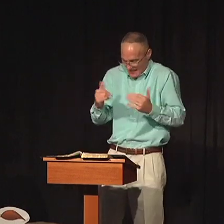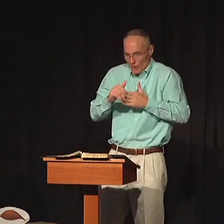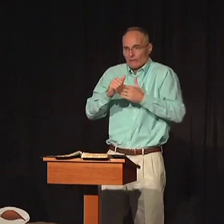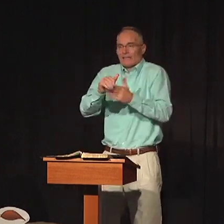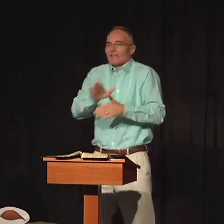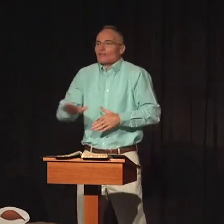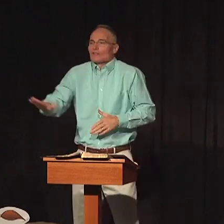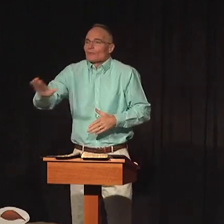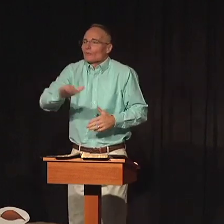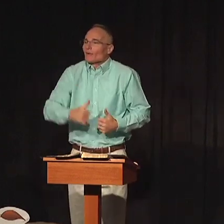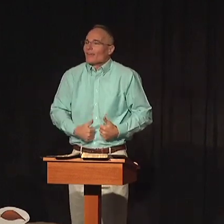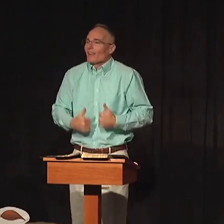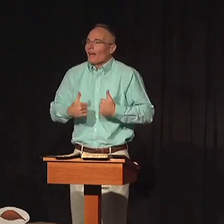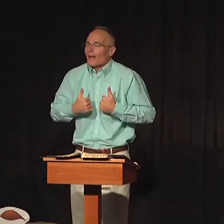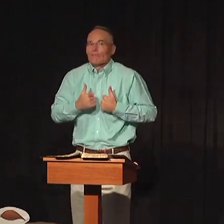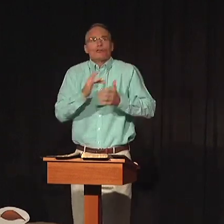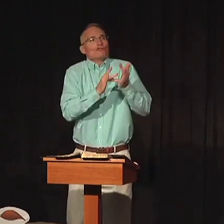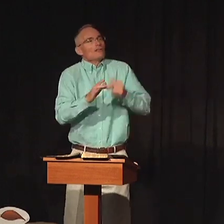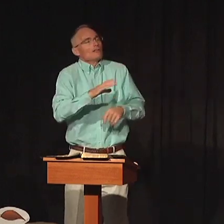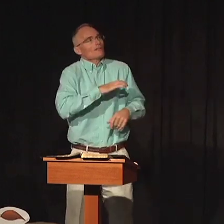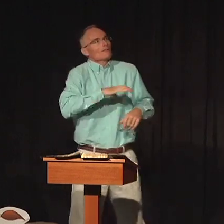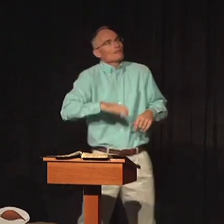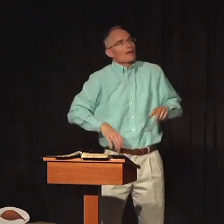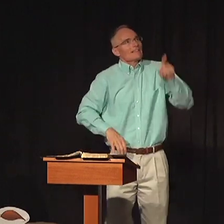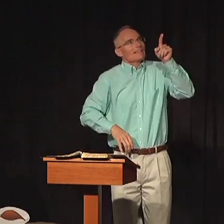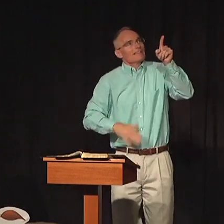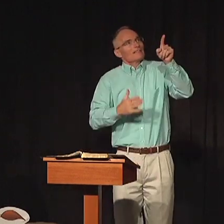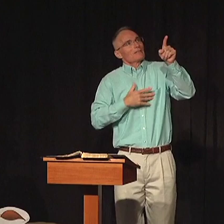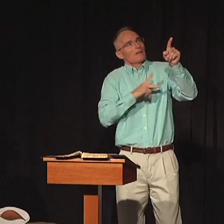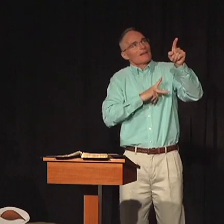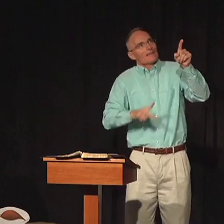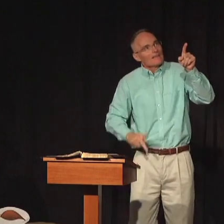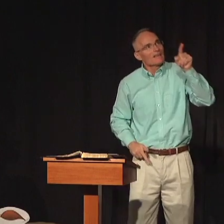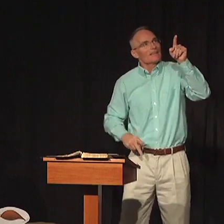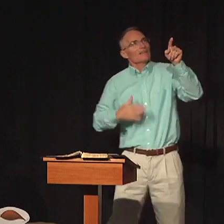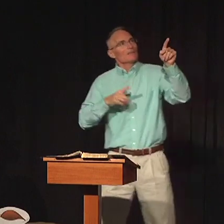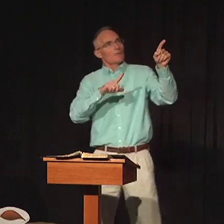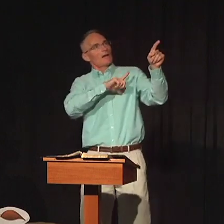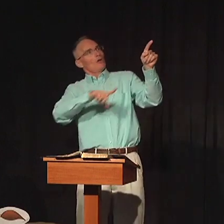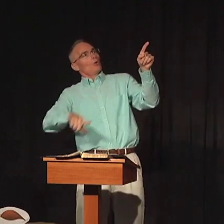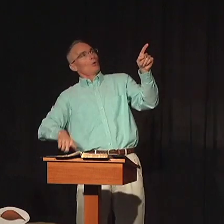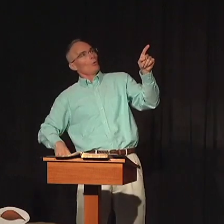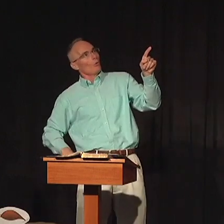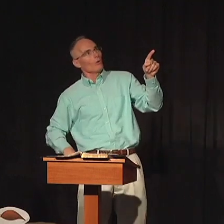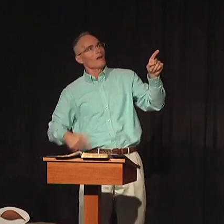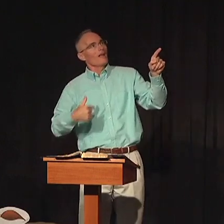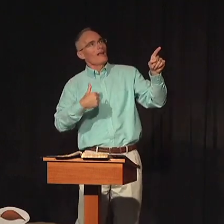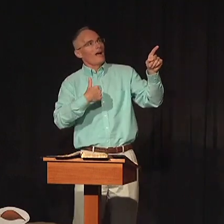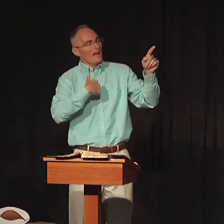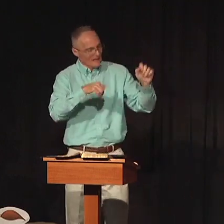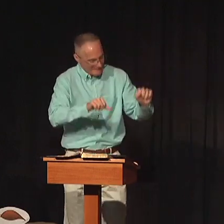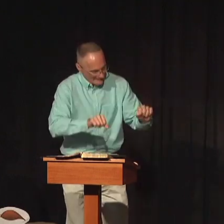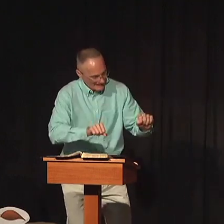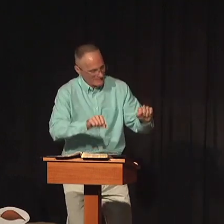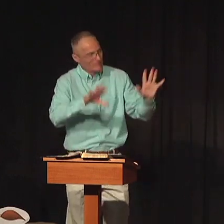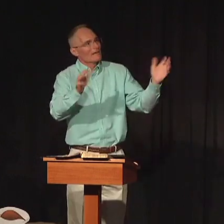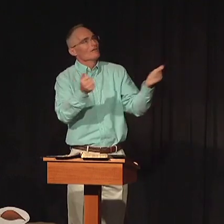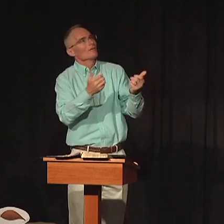Explain how he leads your life now. Jesus Christ, he is my King. He is my Lord. And